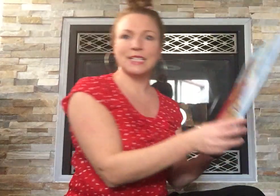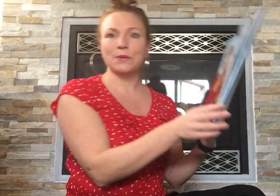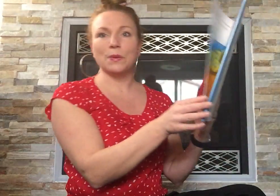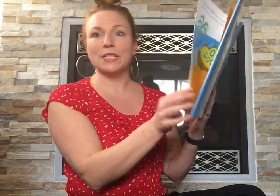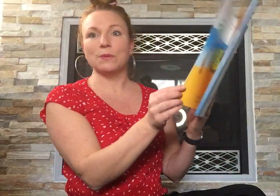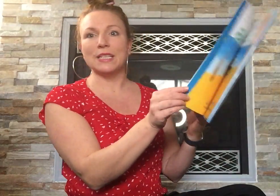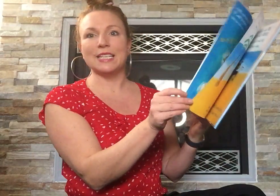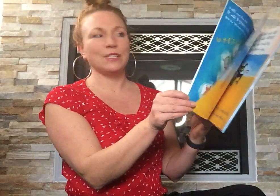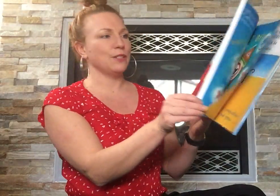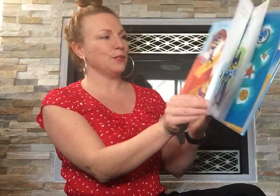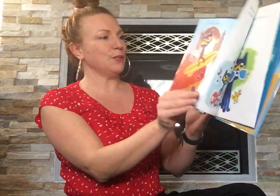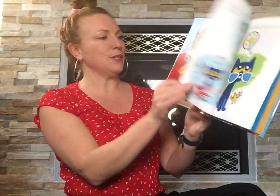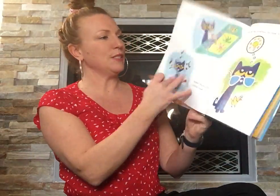Alrighty, what will he do?